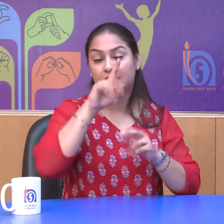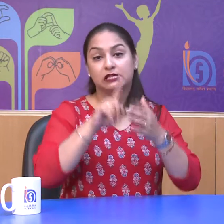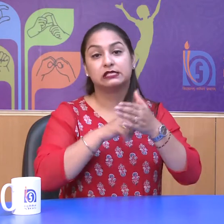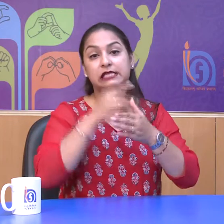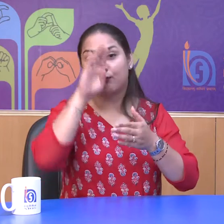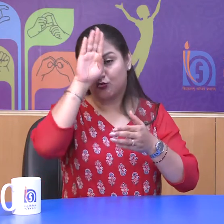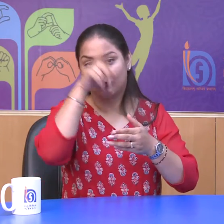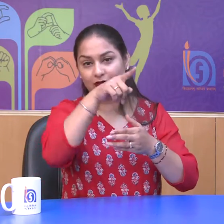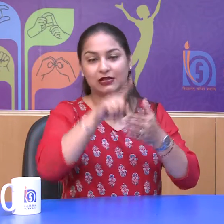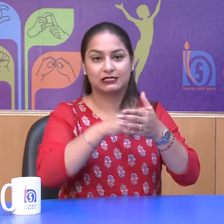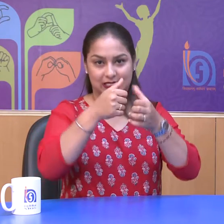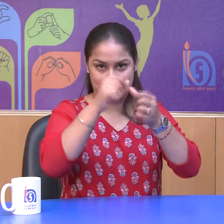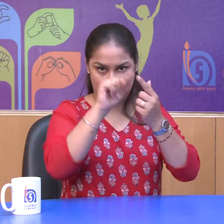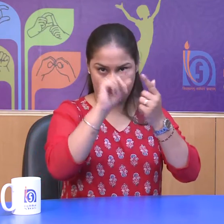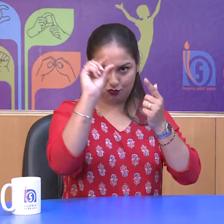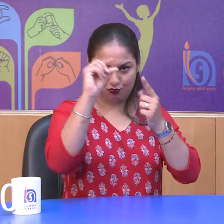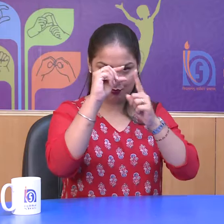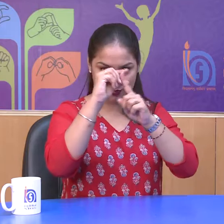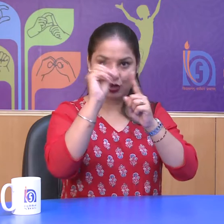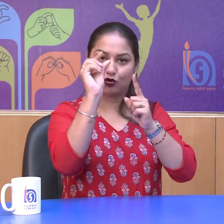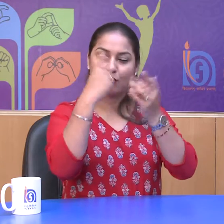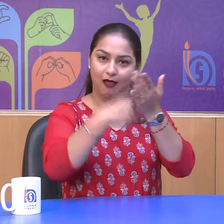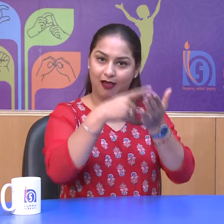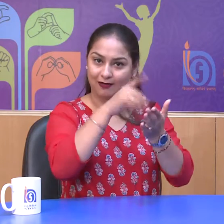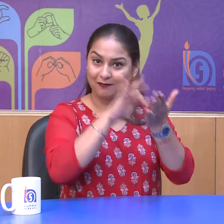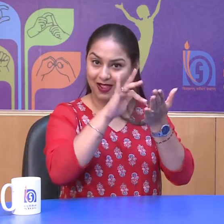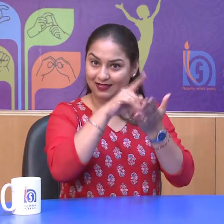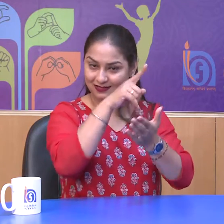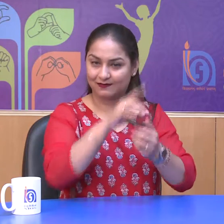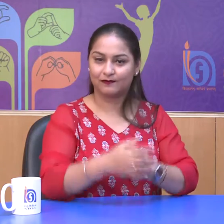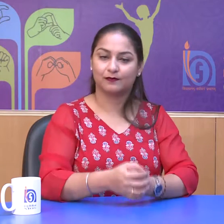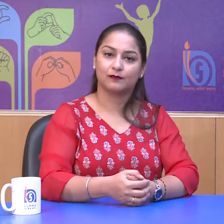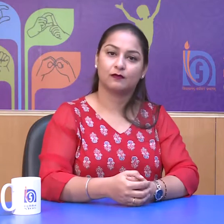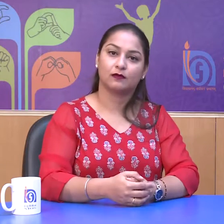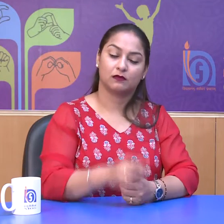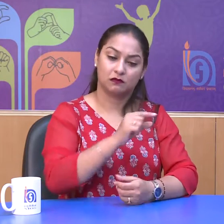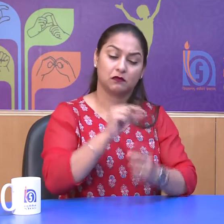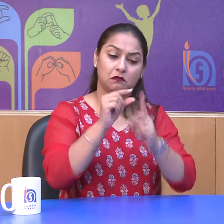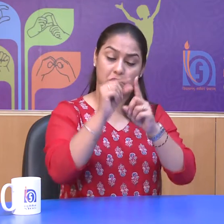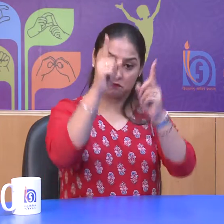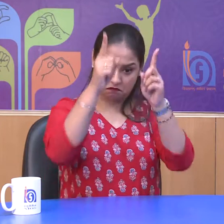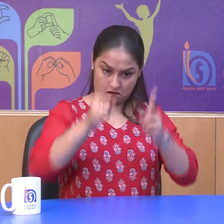J A I P U R, was a patron of astronomy.